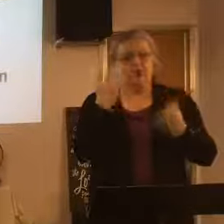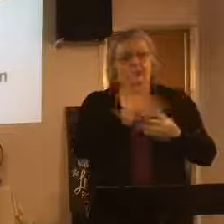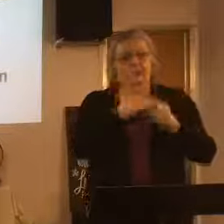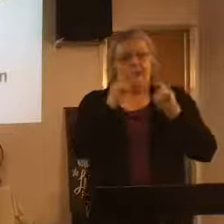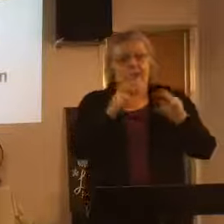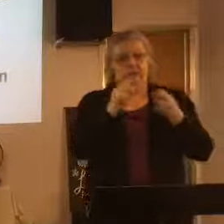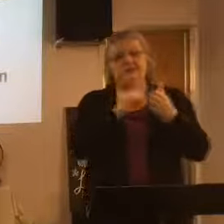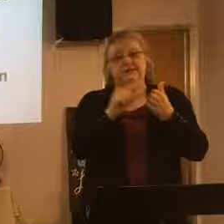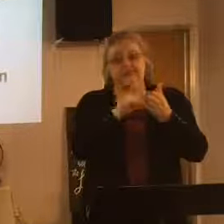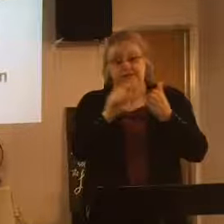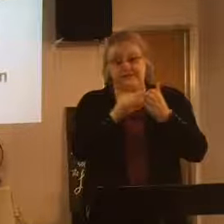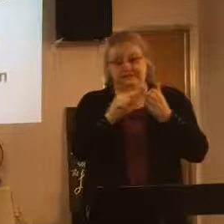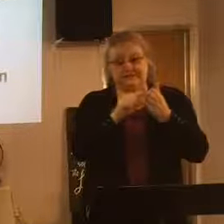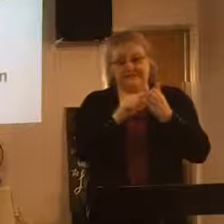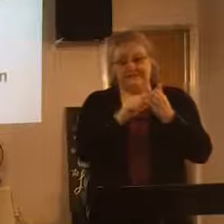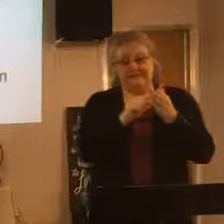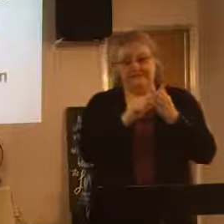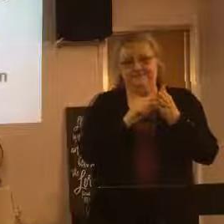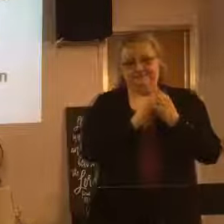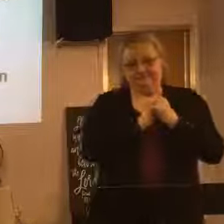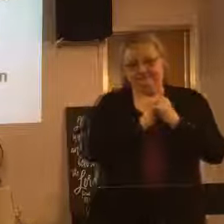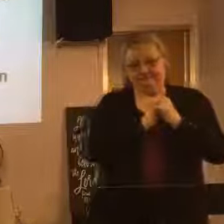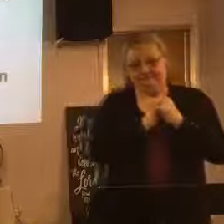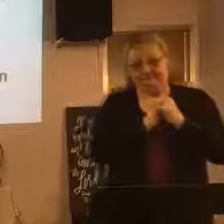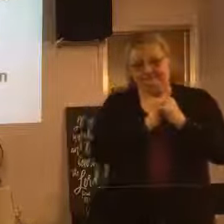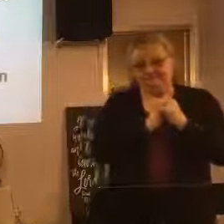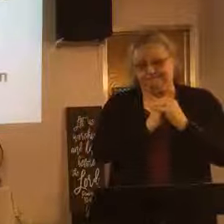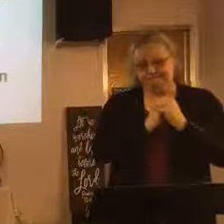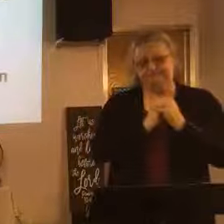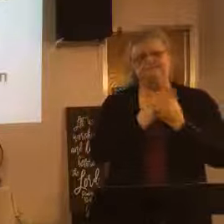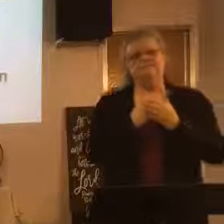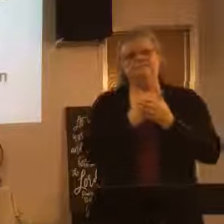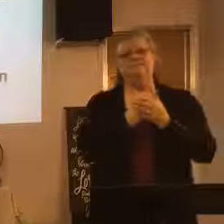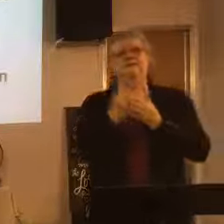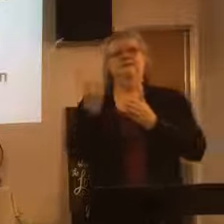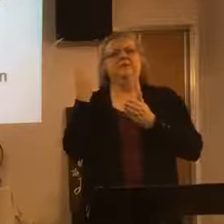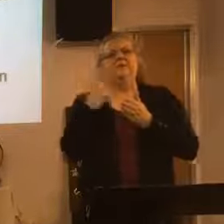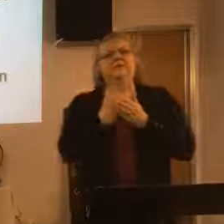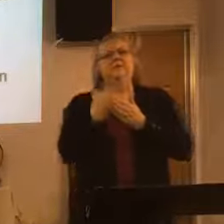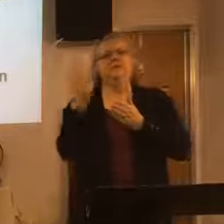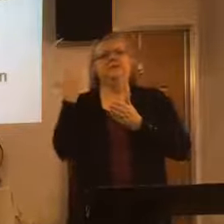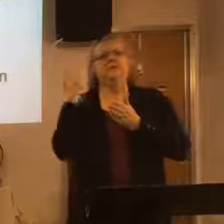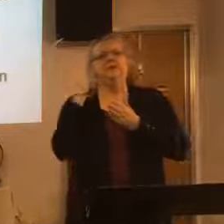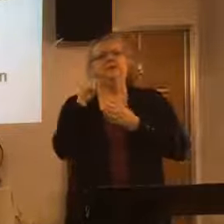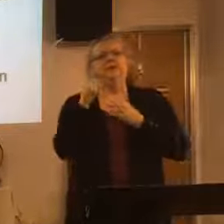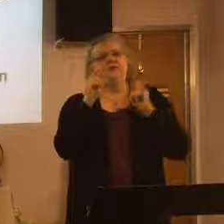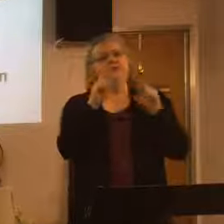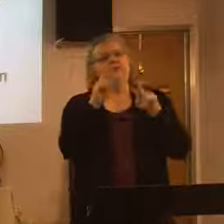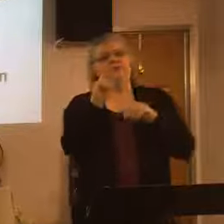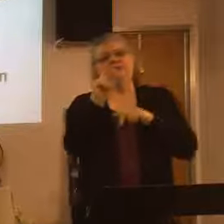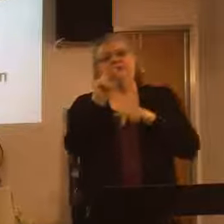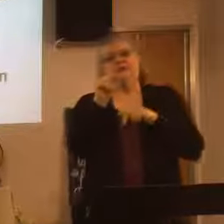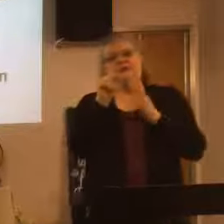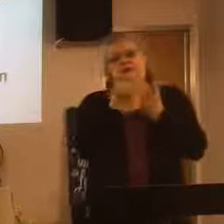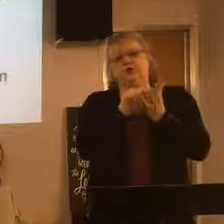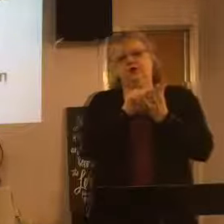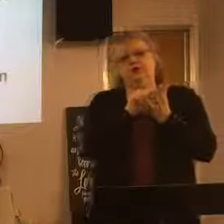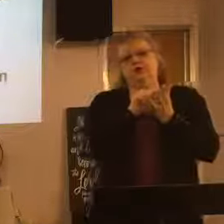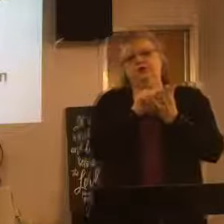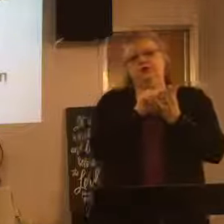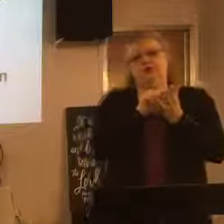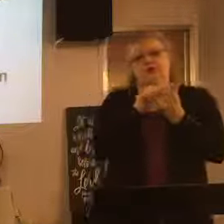of Scripture. This past few weeks, if you've been watching the news, You've seen